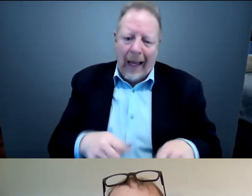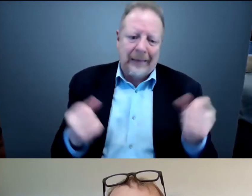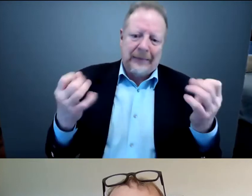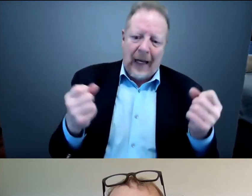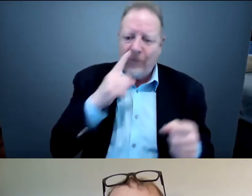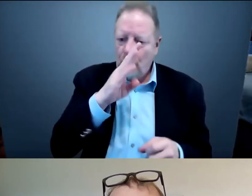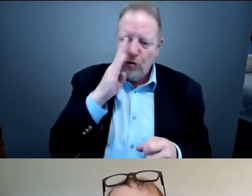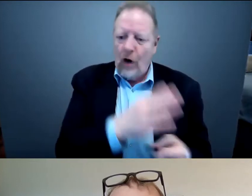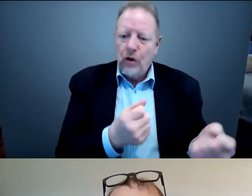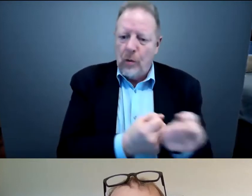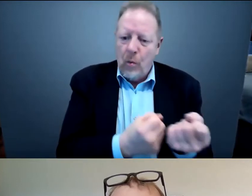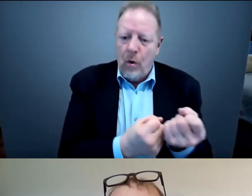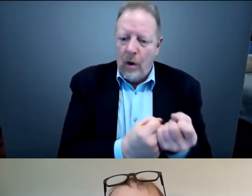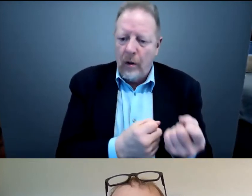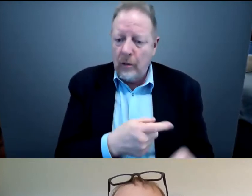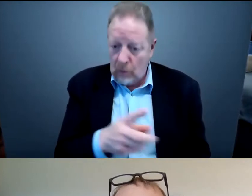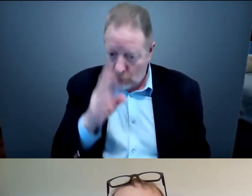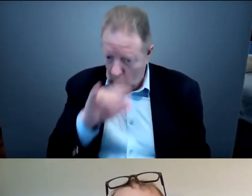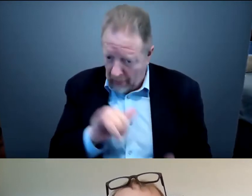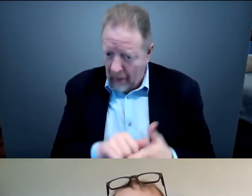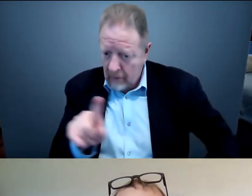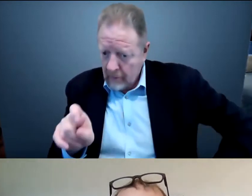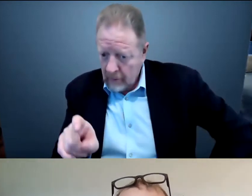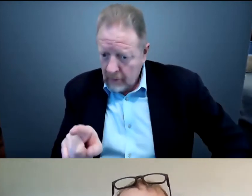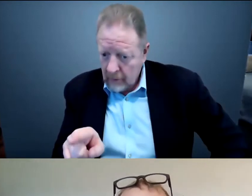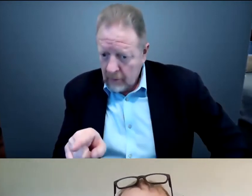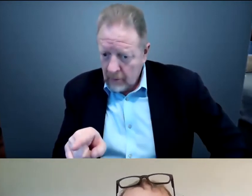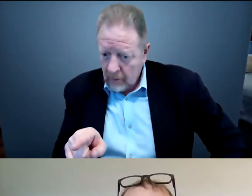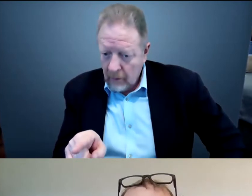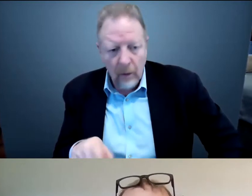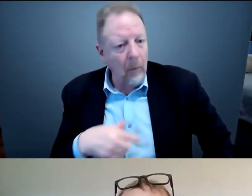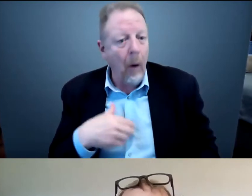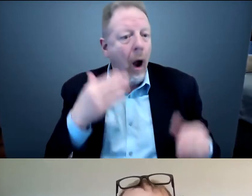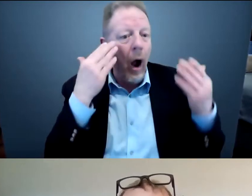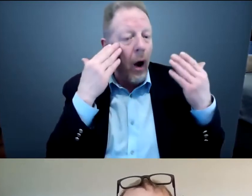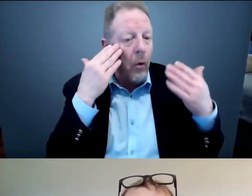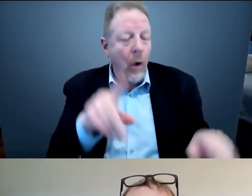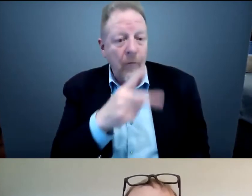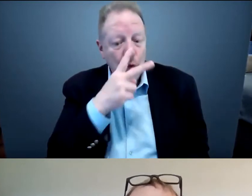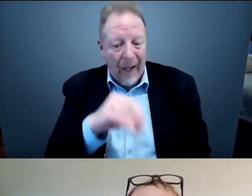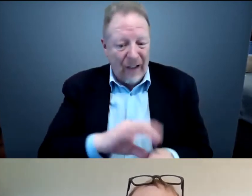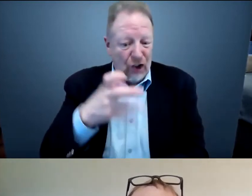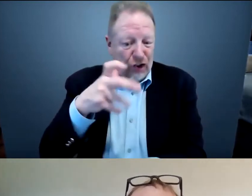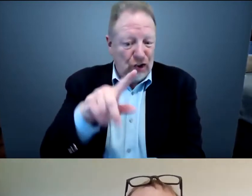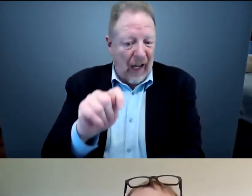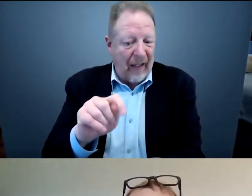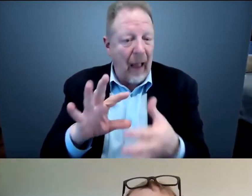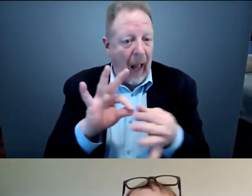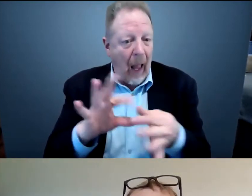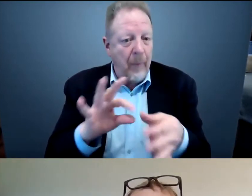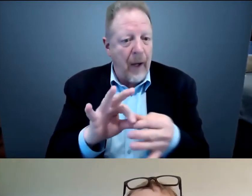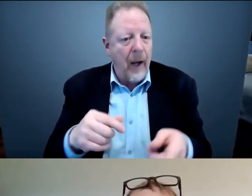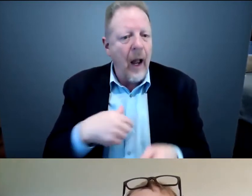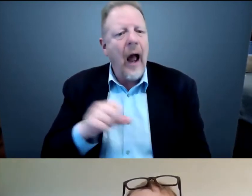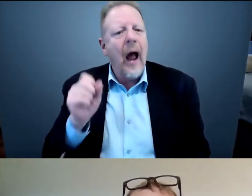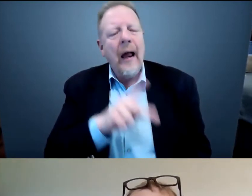for the hearing? Well, I don't know if you saw the in the chat in the comment, but I asked